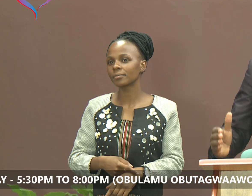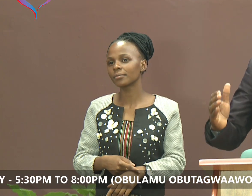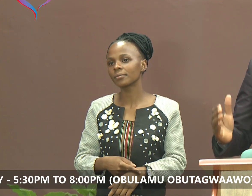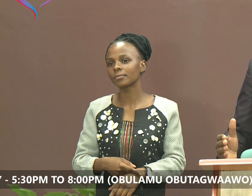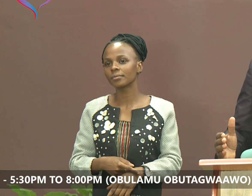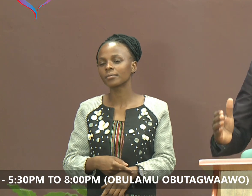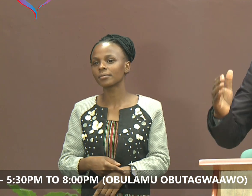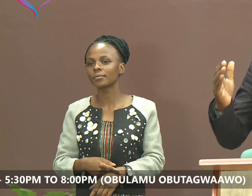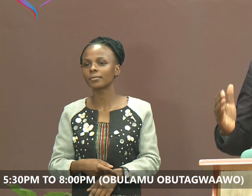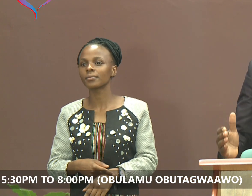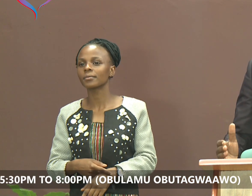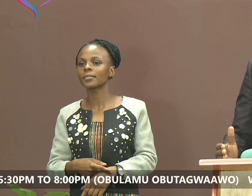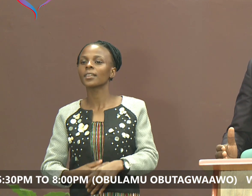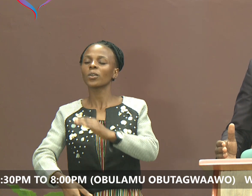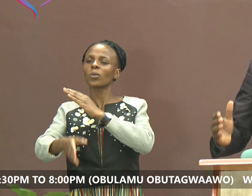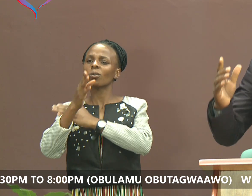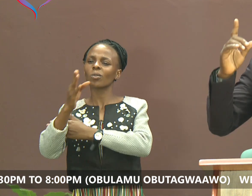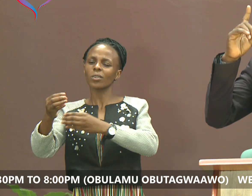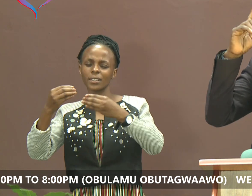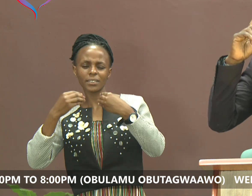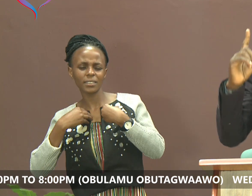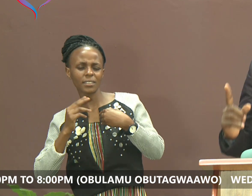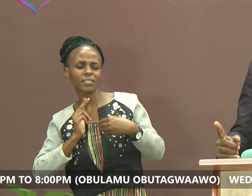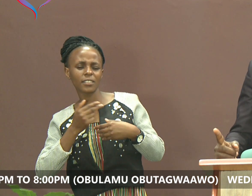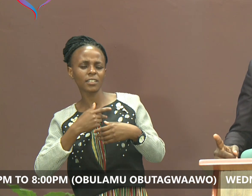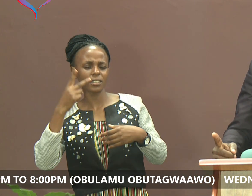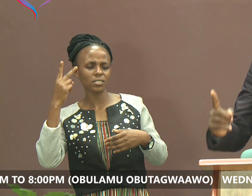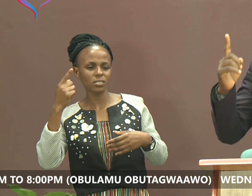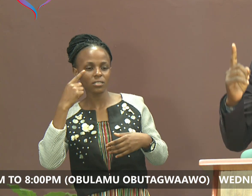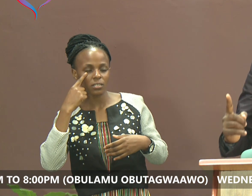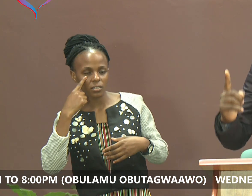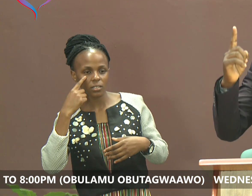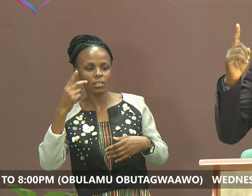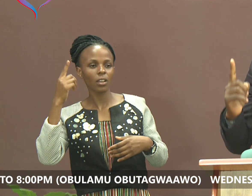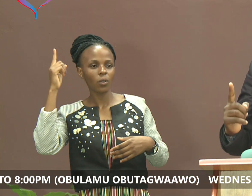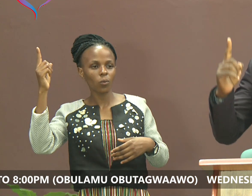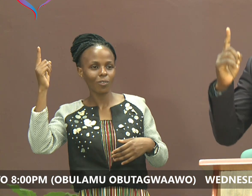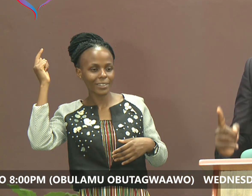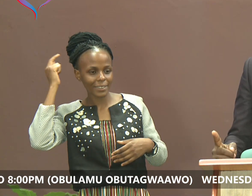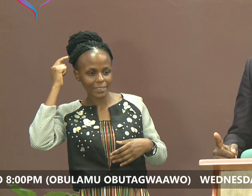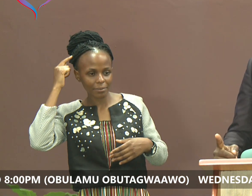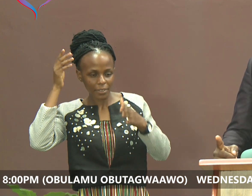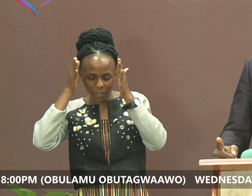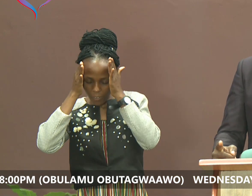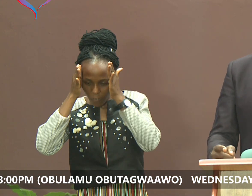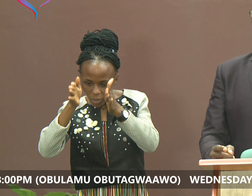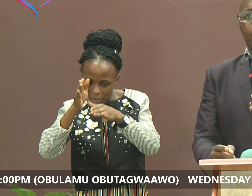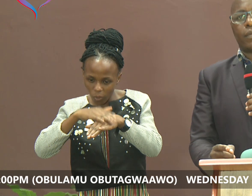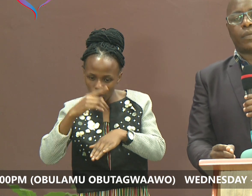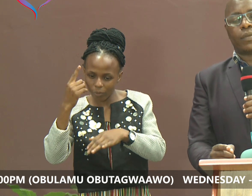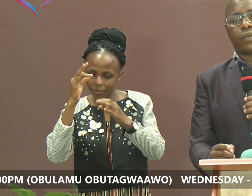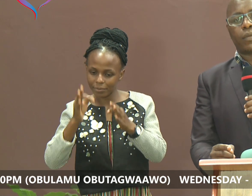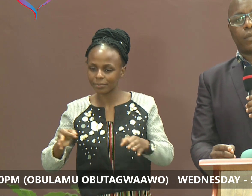cannot. God gave us 2 eyes and he gave us 1 brain. It focuses on 1 thing at a time. Njagala